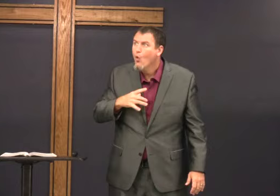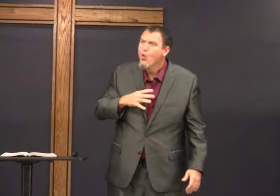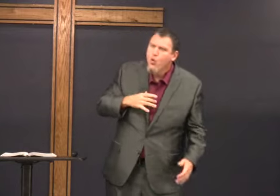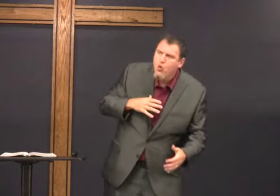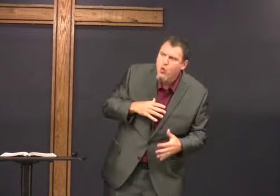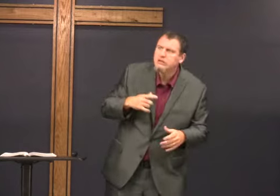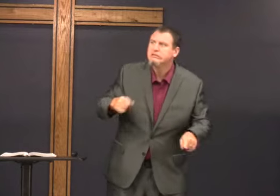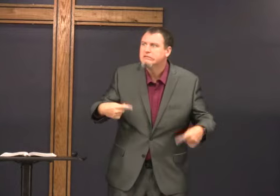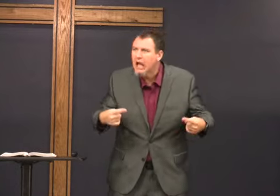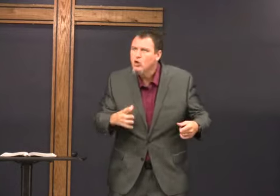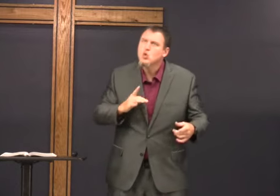are ignorant.